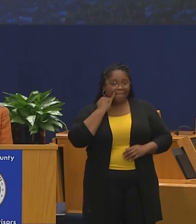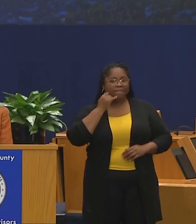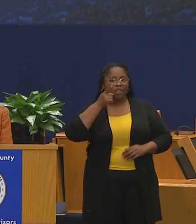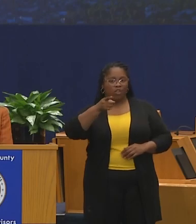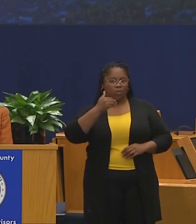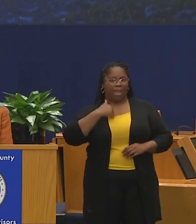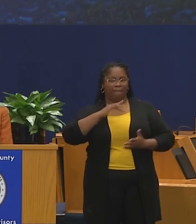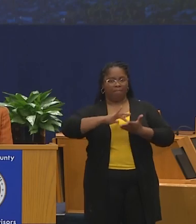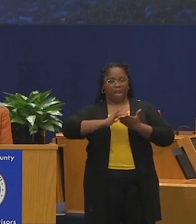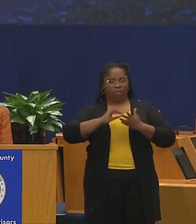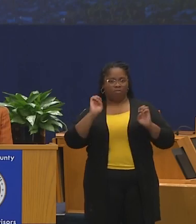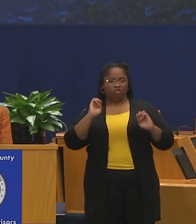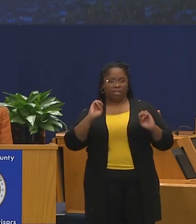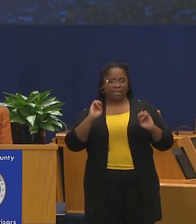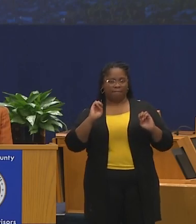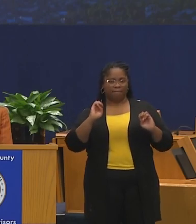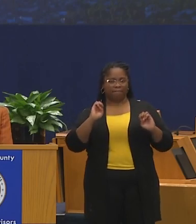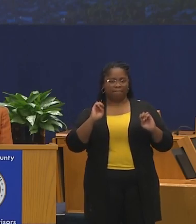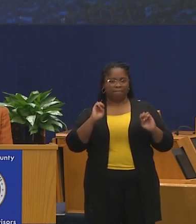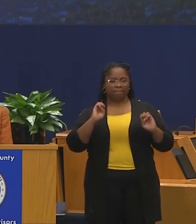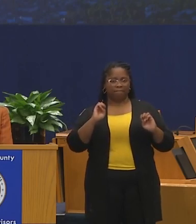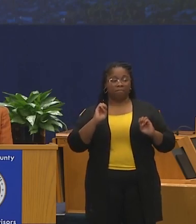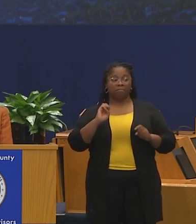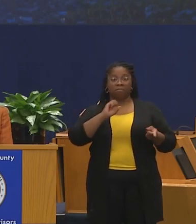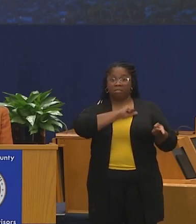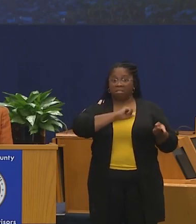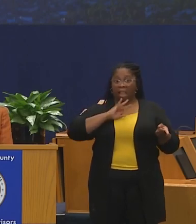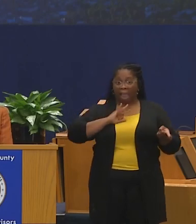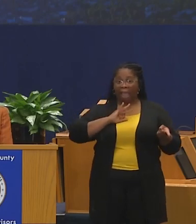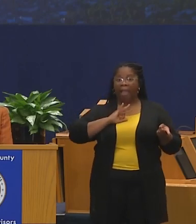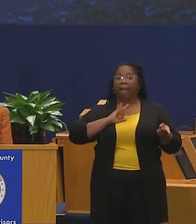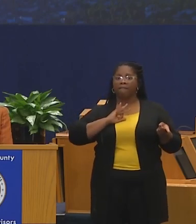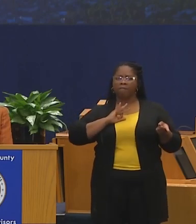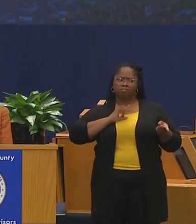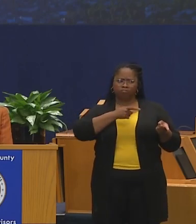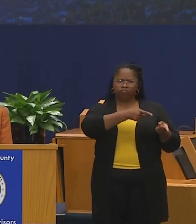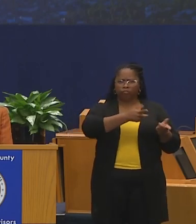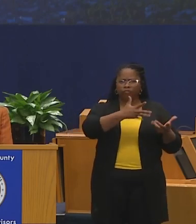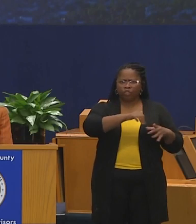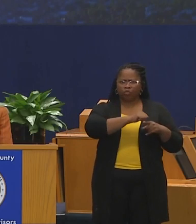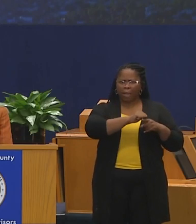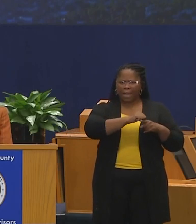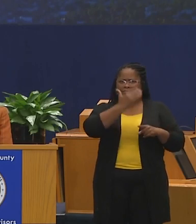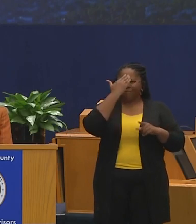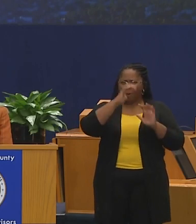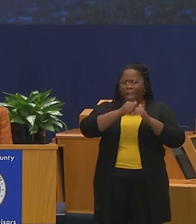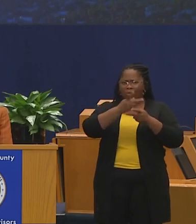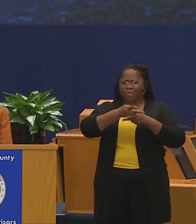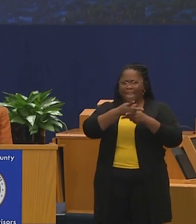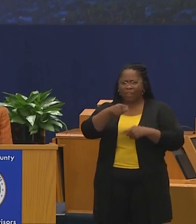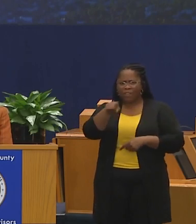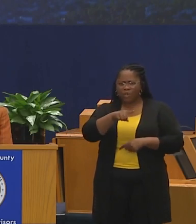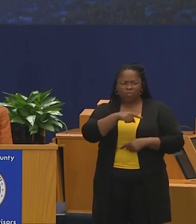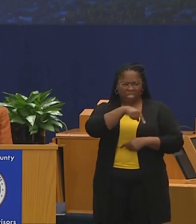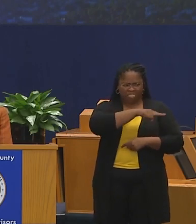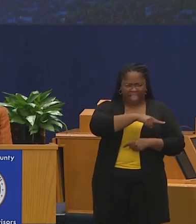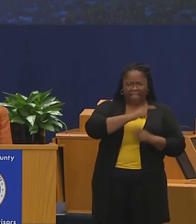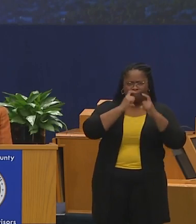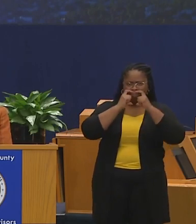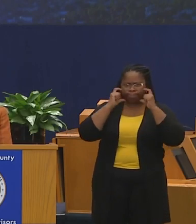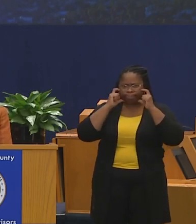a medical emergency. Staff in the emergency department are trained to be able to take care of you. They are taking precaution